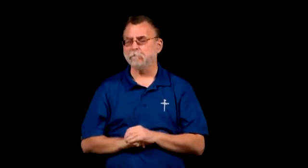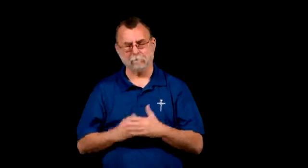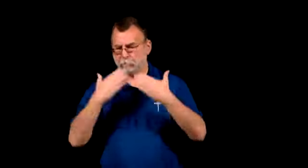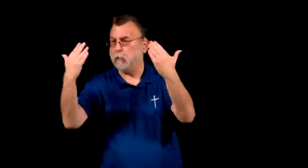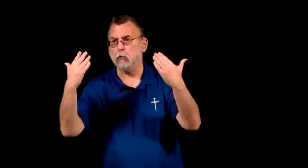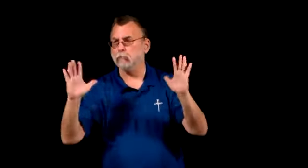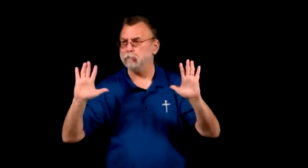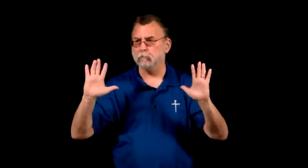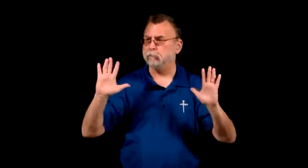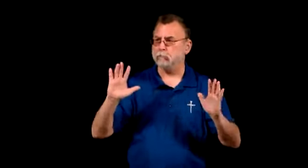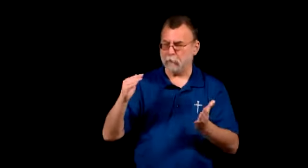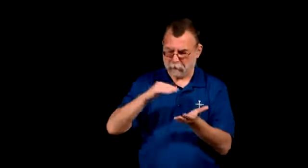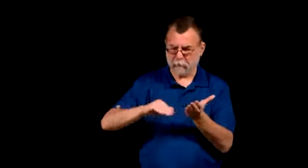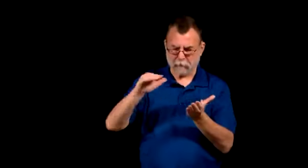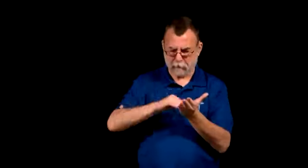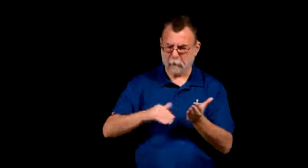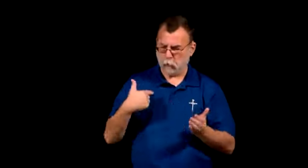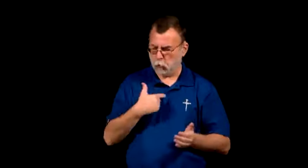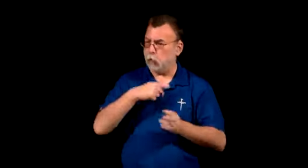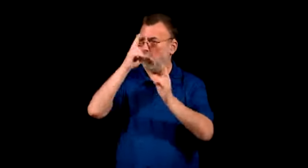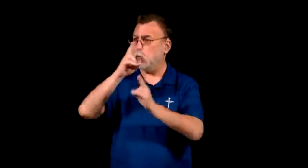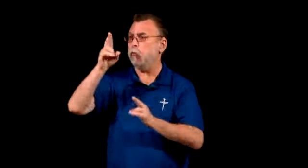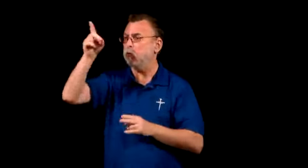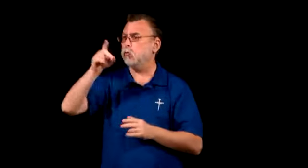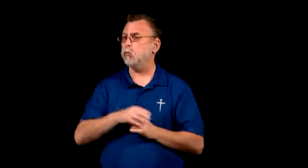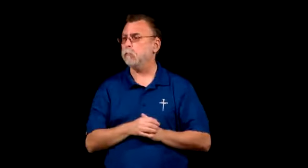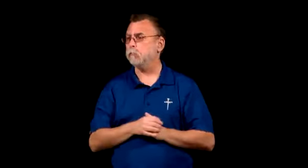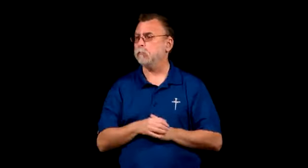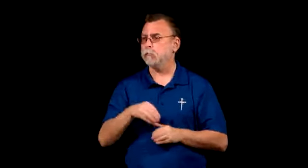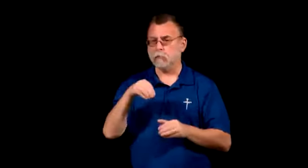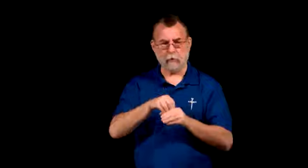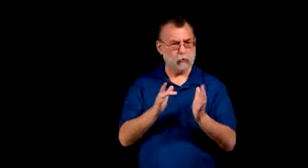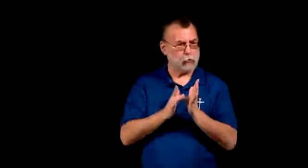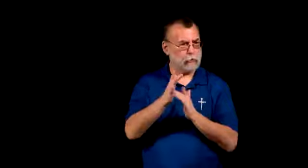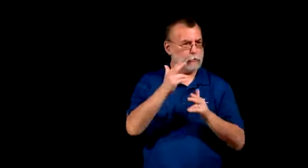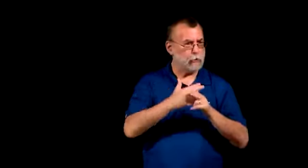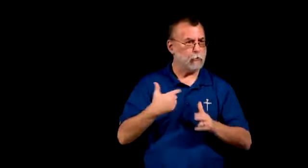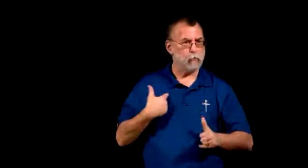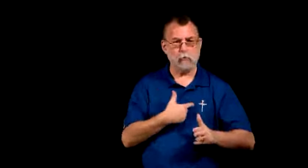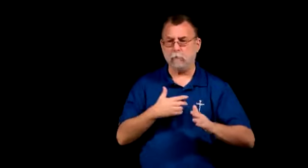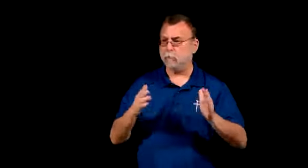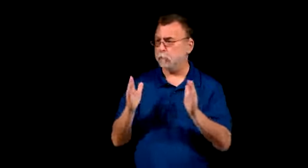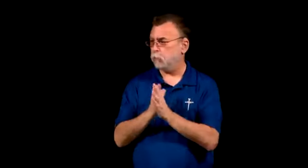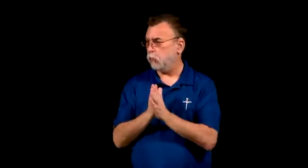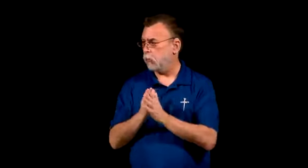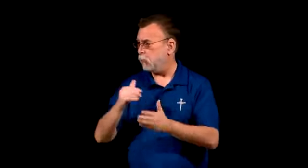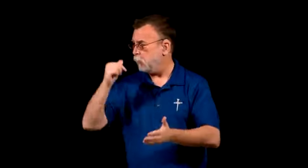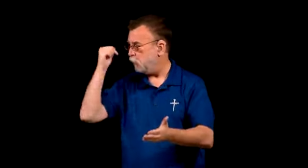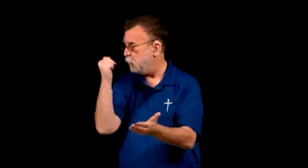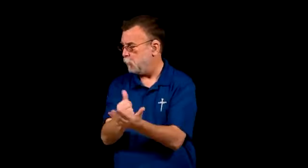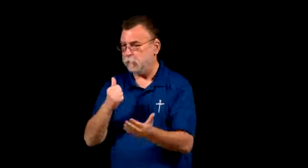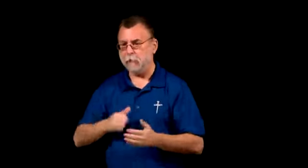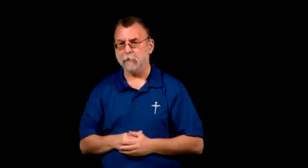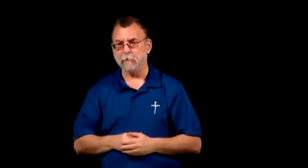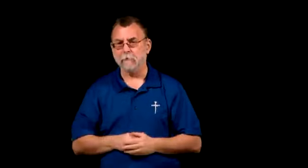know that it is your time we follow. Again, we honor you. In Jesus' name we pray.